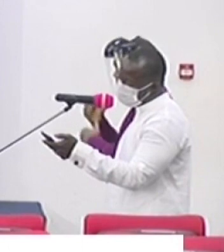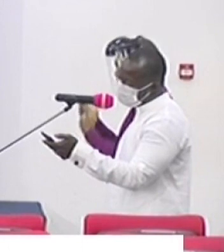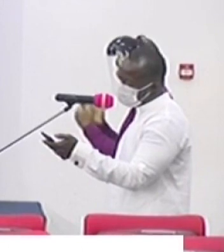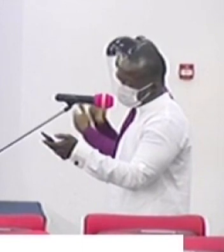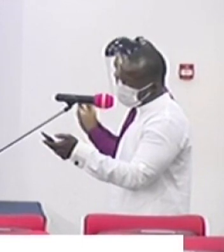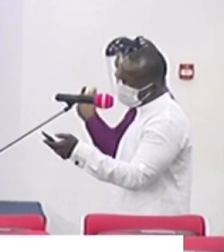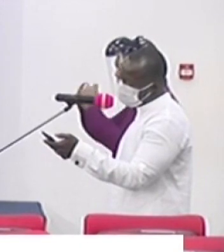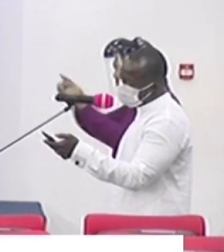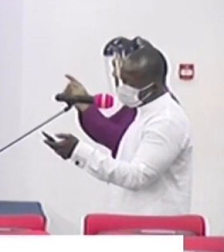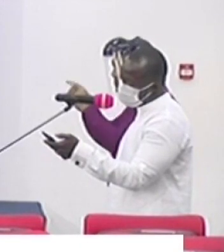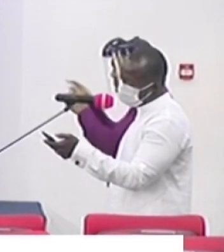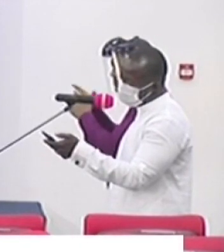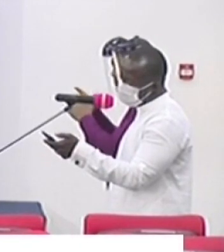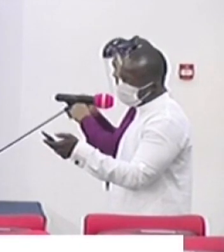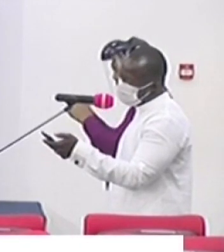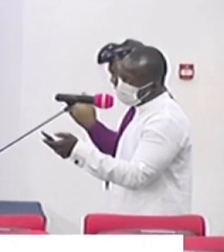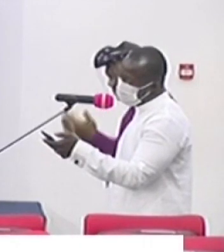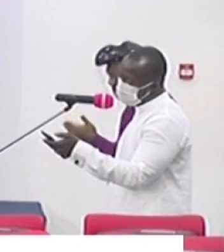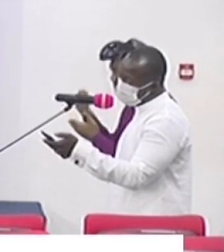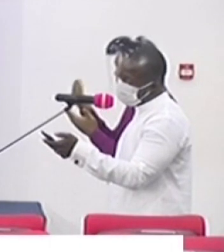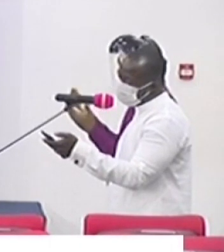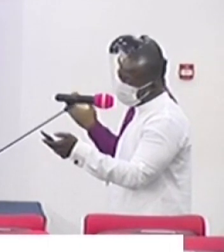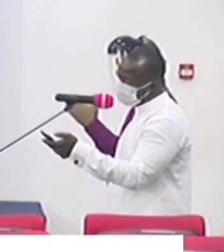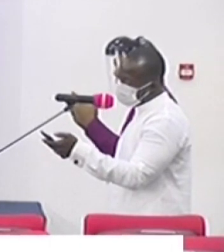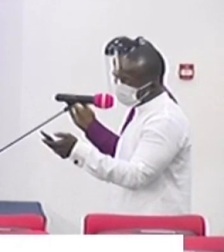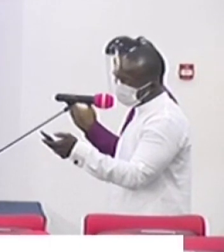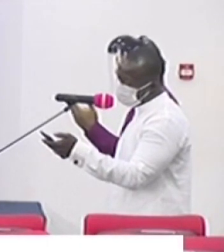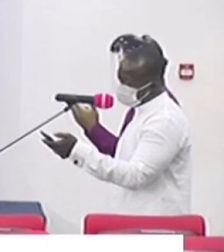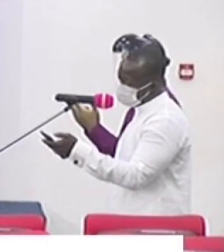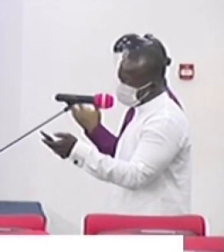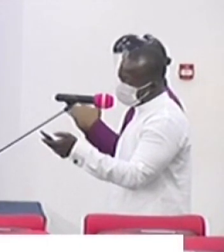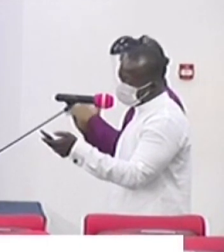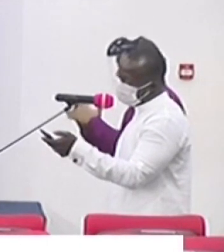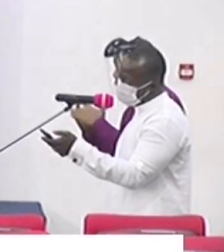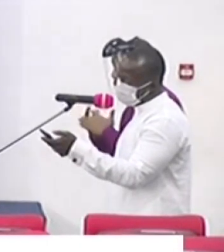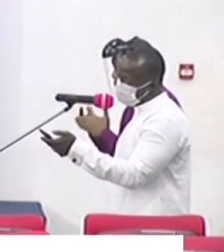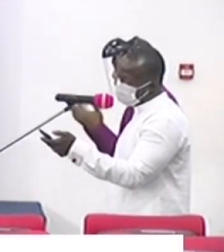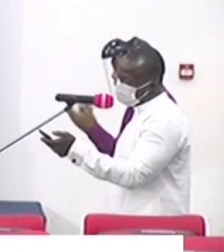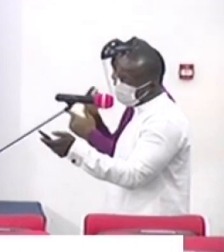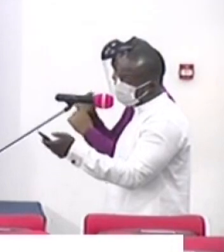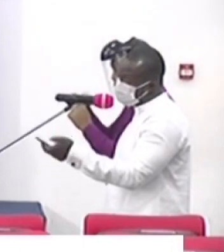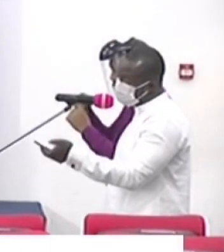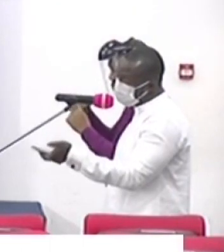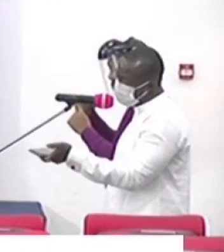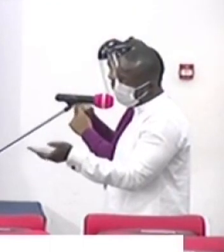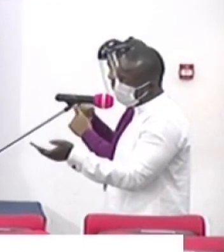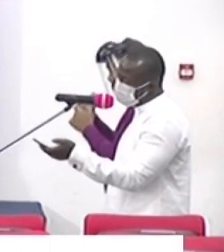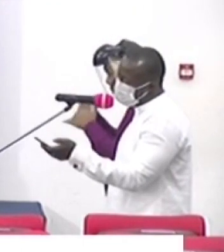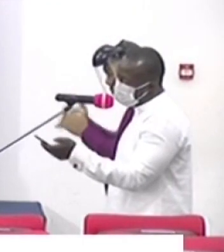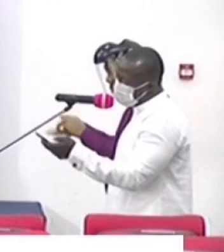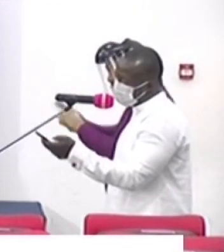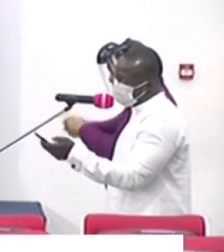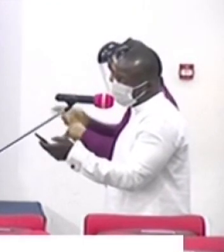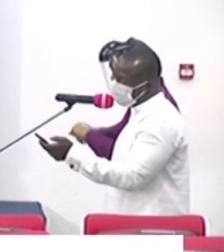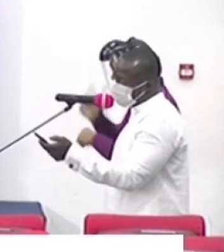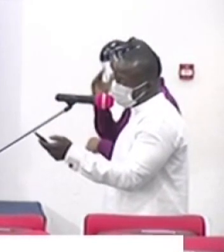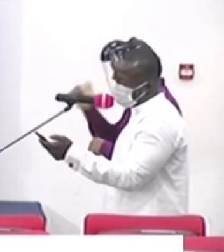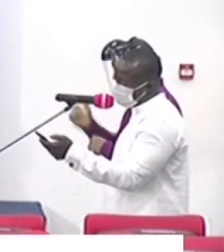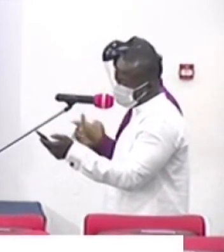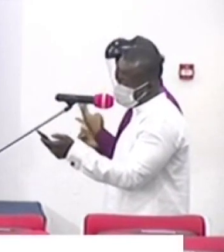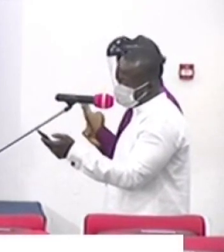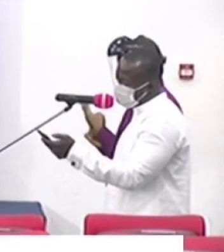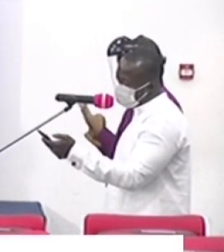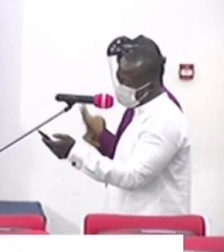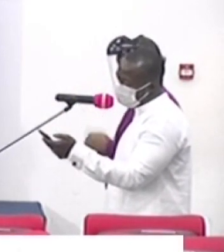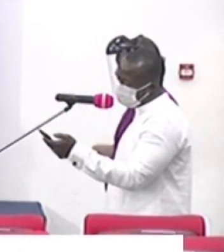seems our daily number of new cases are not coming down sharply as expected. Any reasons for that? And the final one